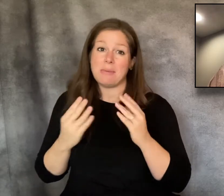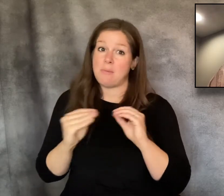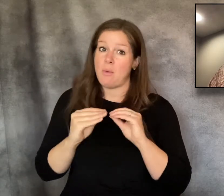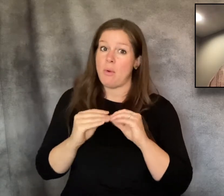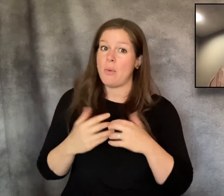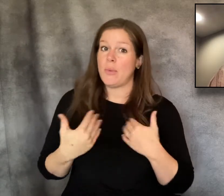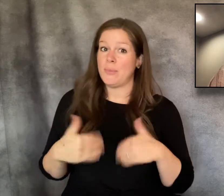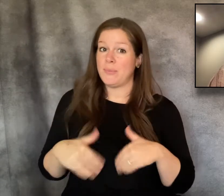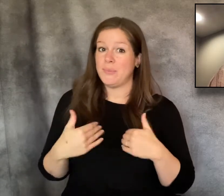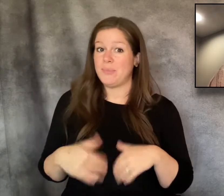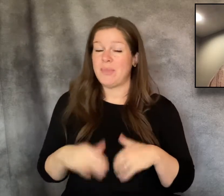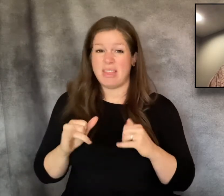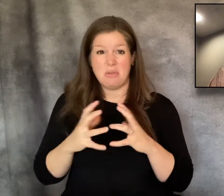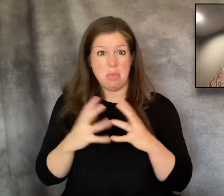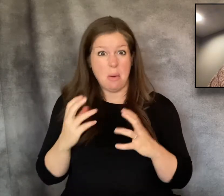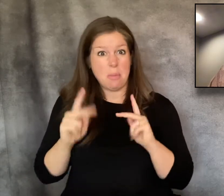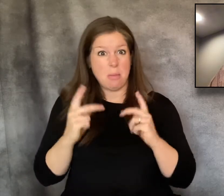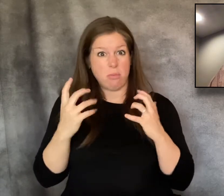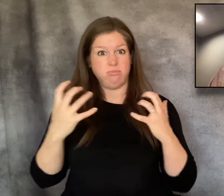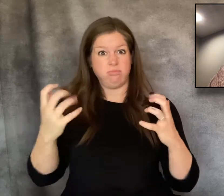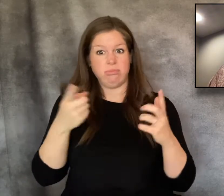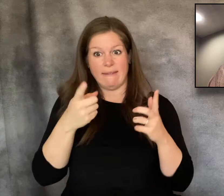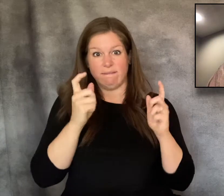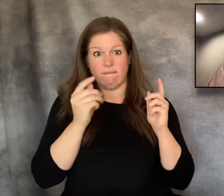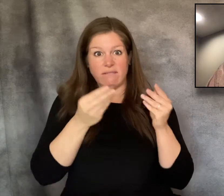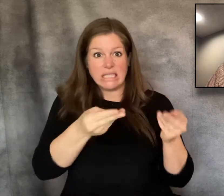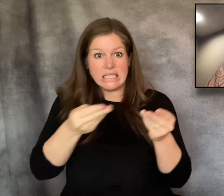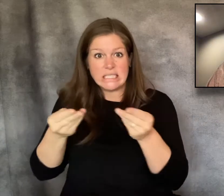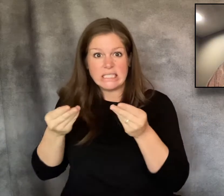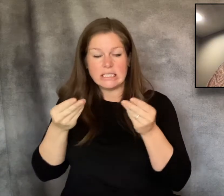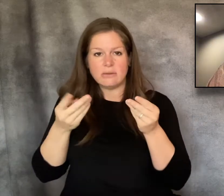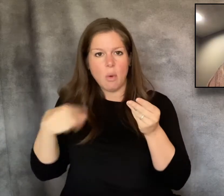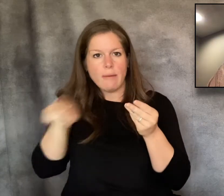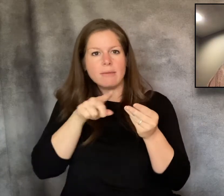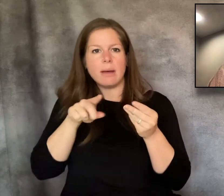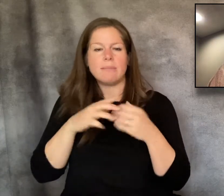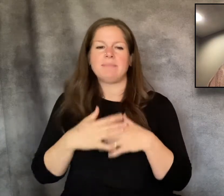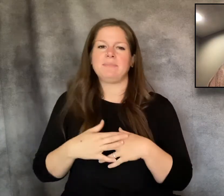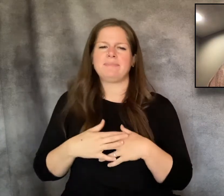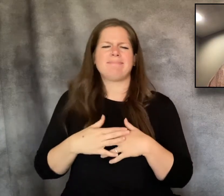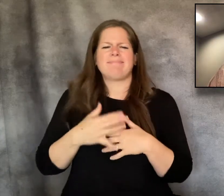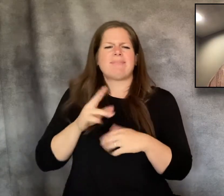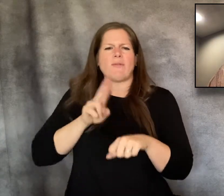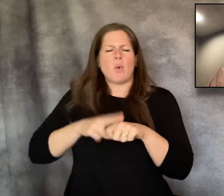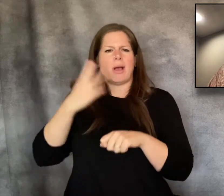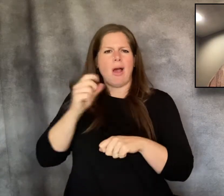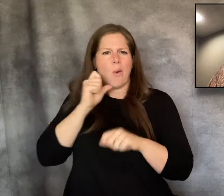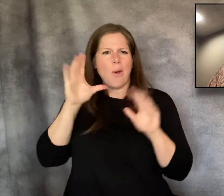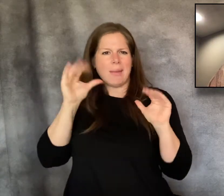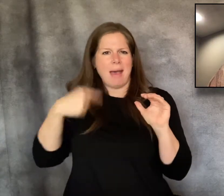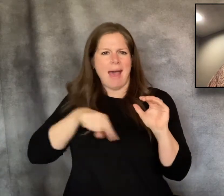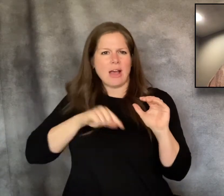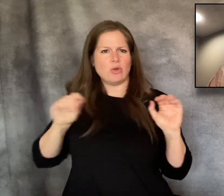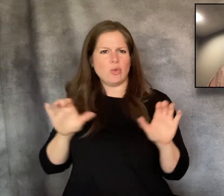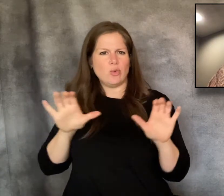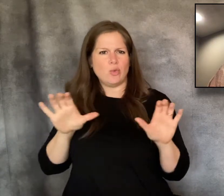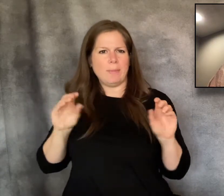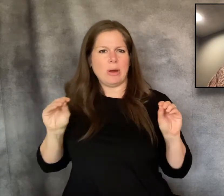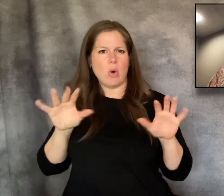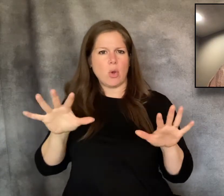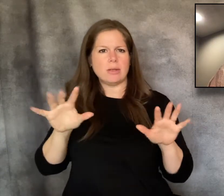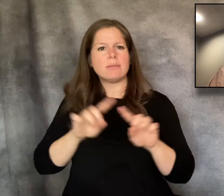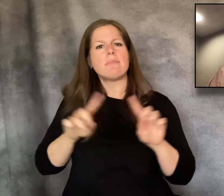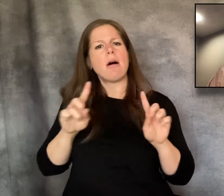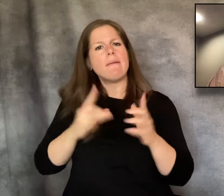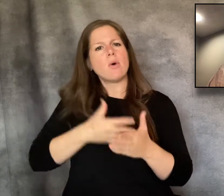but God doesn't expect us to be miraculous in that manner. But in our day-to-day walking around world, we will have moments presented to us that we